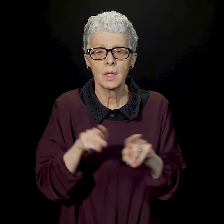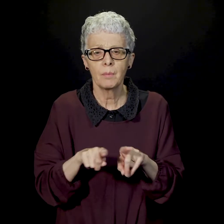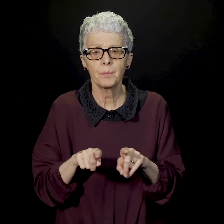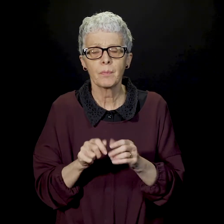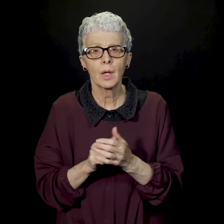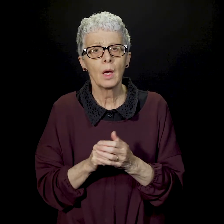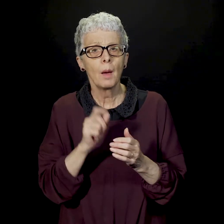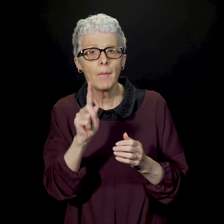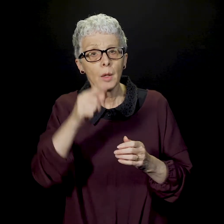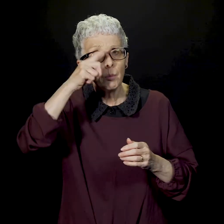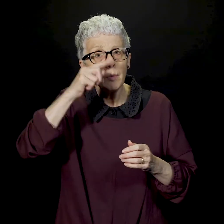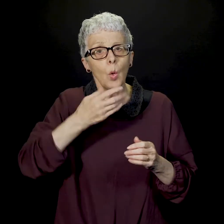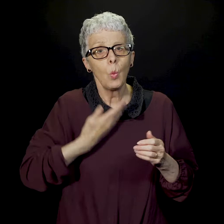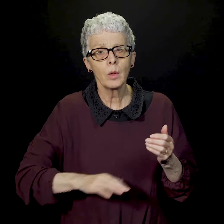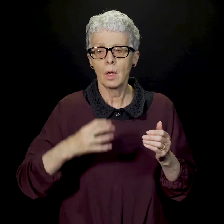people wanted something more.